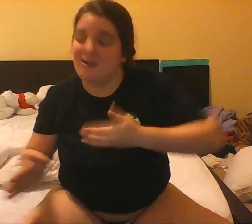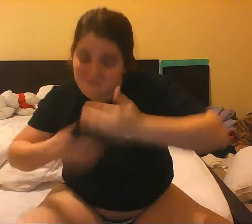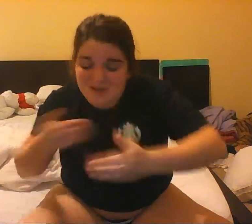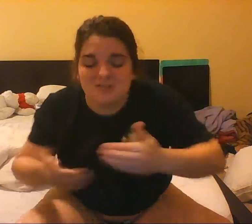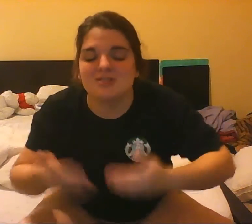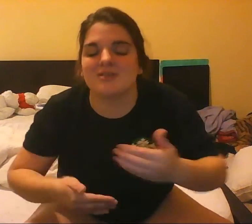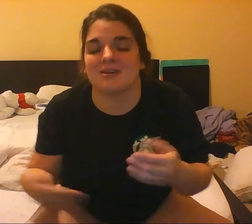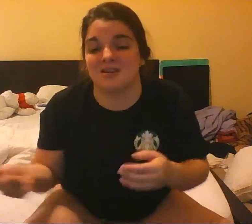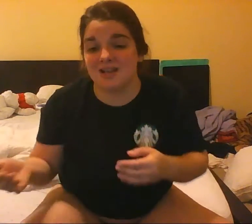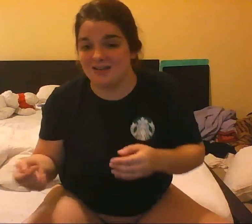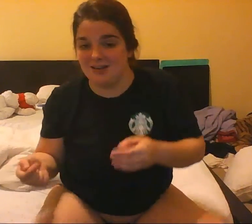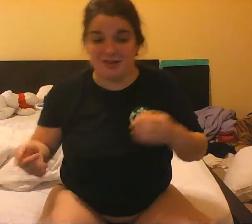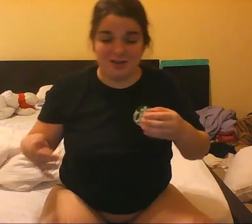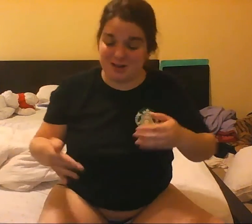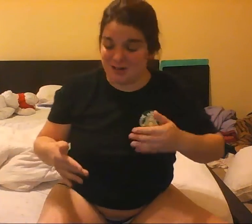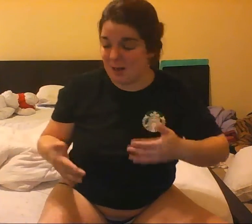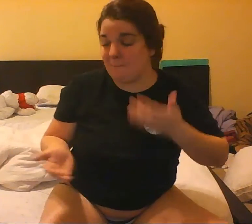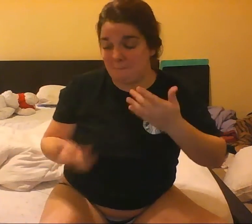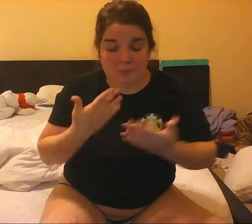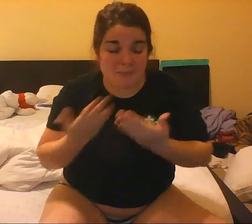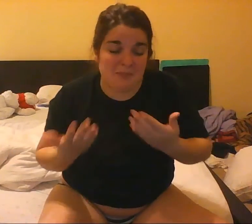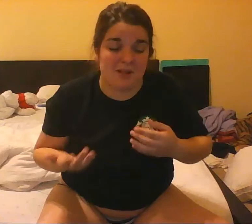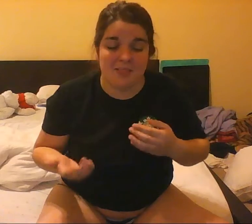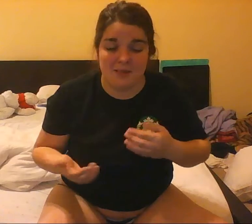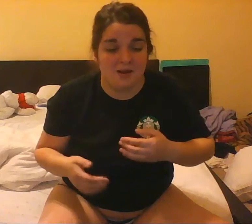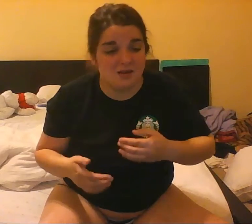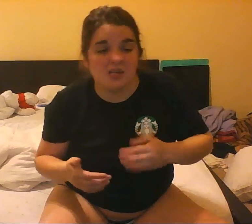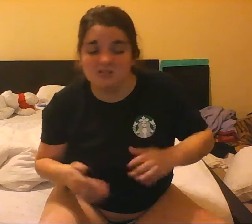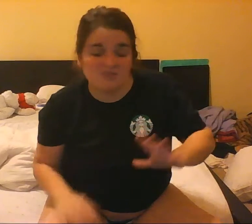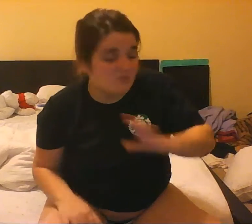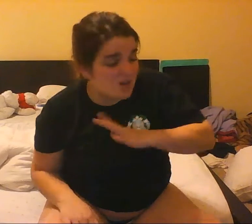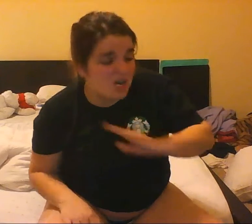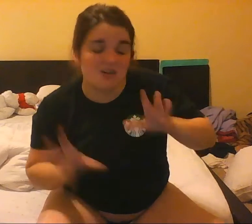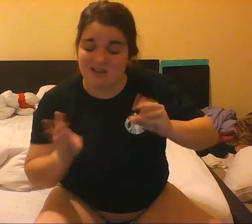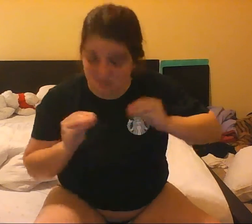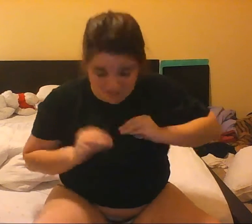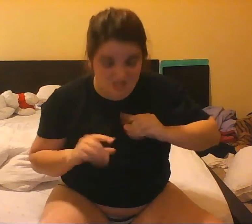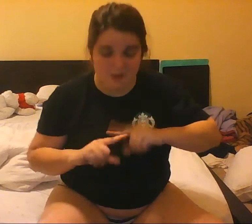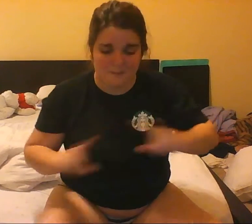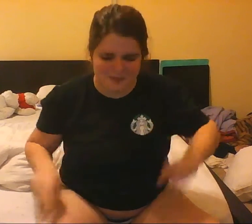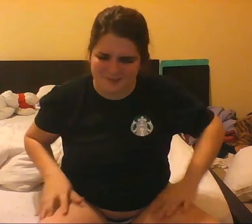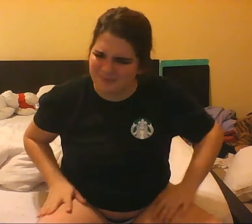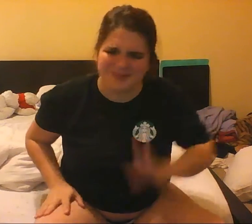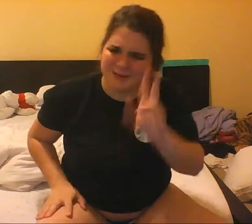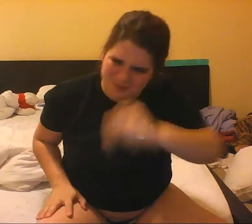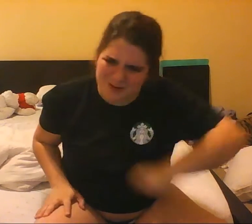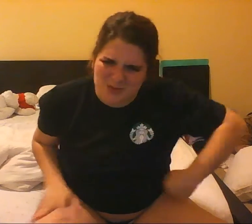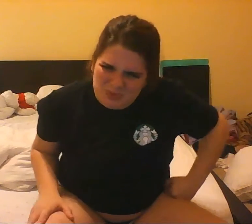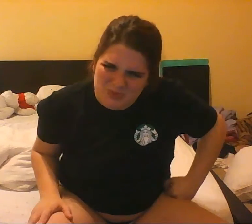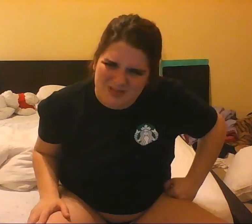what are you going to do, be mad forever that he's basically giving you a death sentence? Yeah, and you've got no one else to talk to. Except for that robot butler. That's true. And I believe I remember they